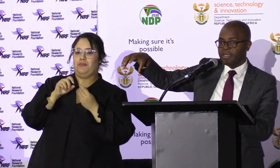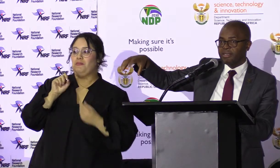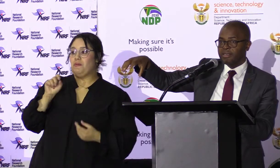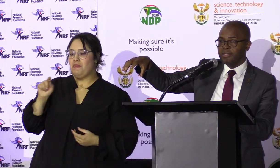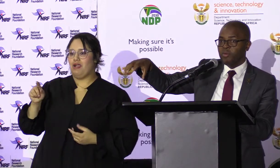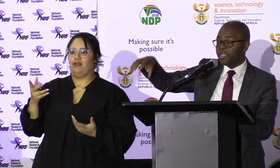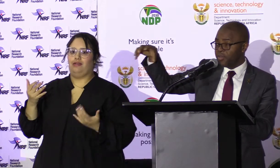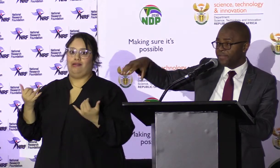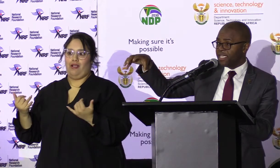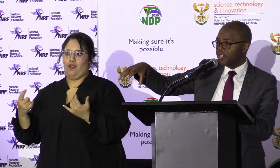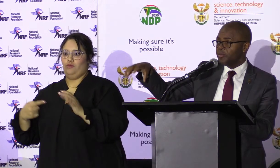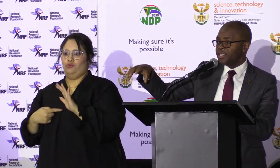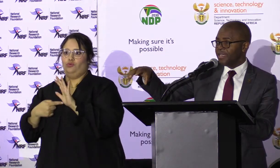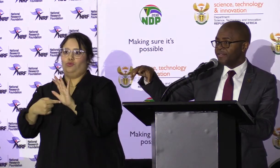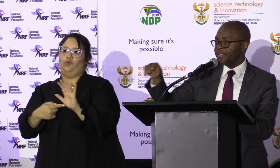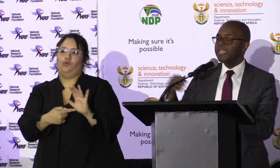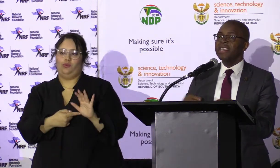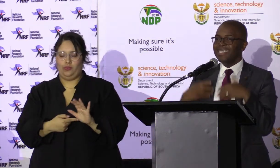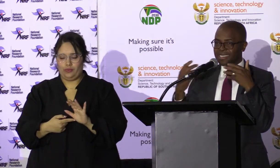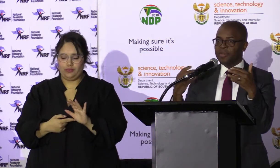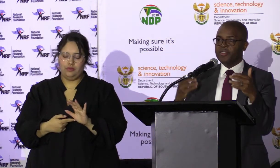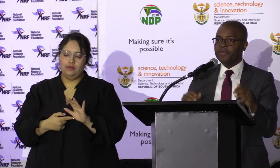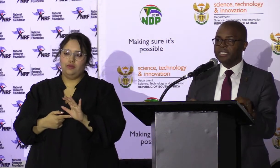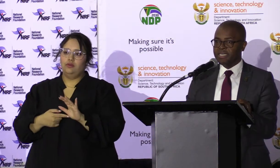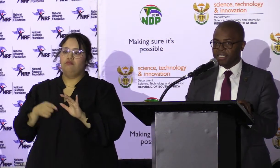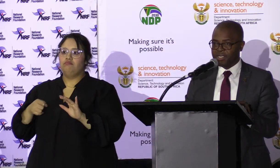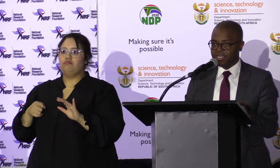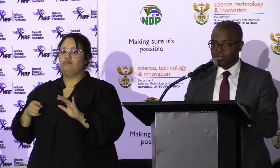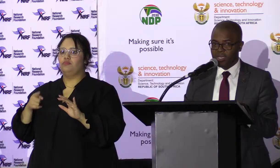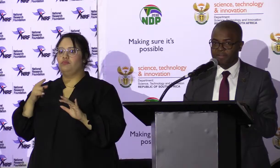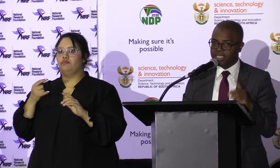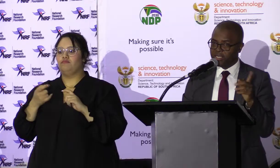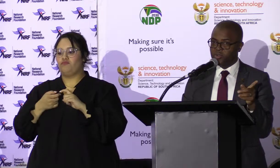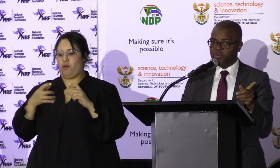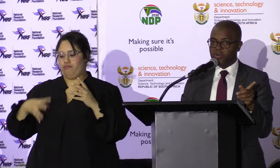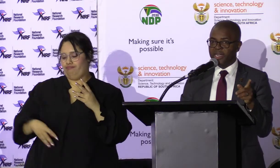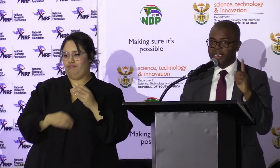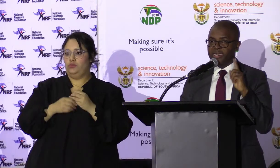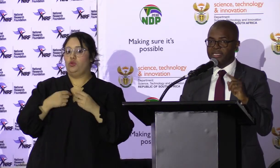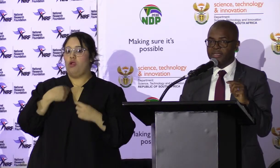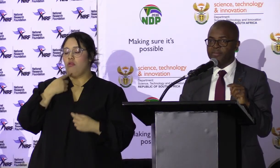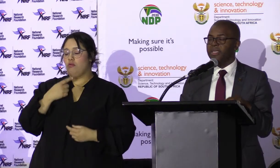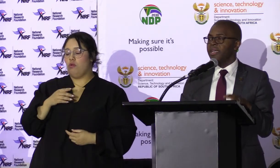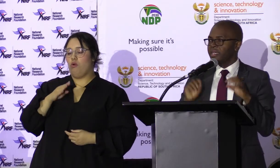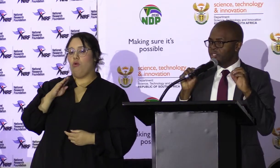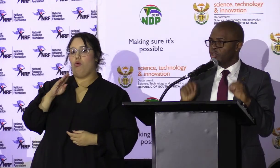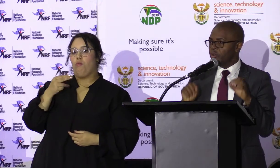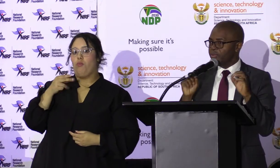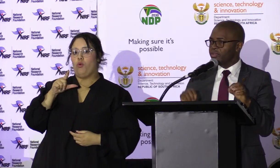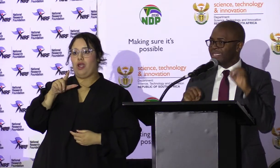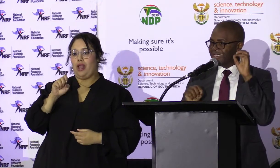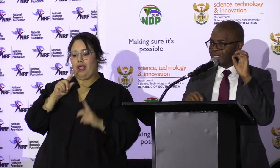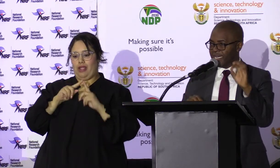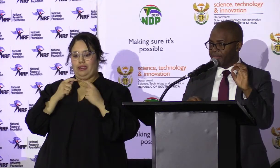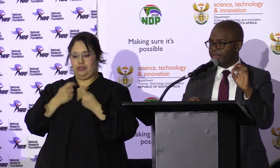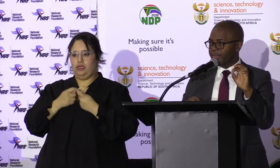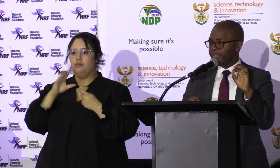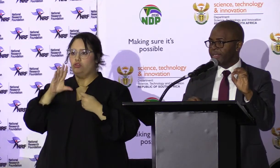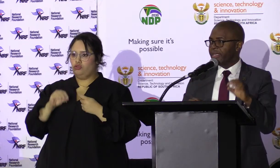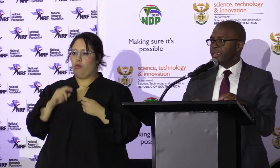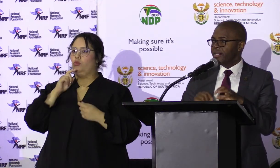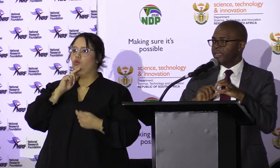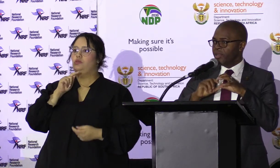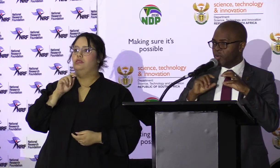what we have just observed. It's a manifestation. So I've said to Buhle and the team, stop using